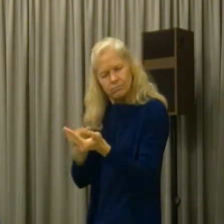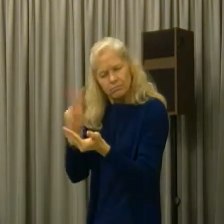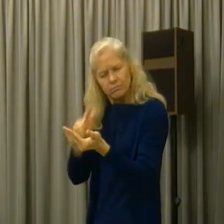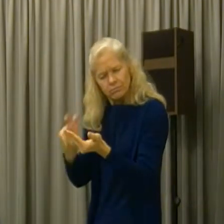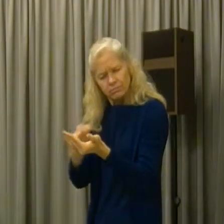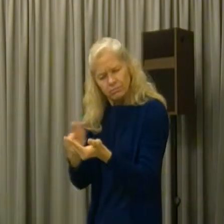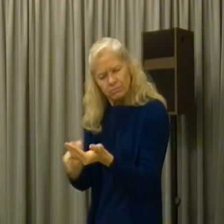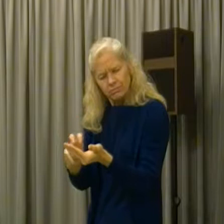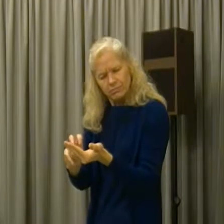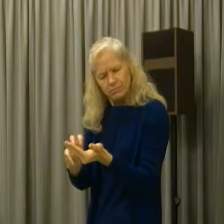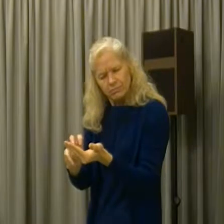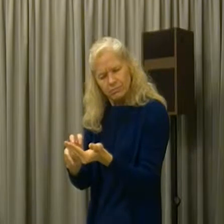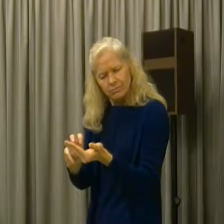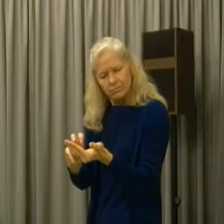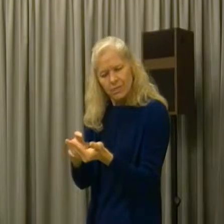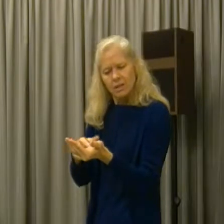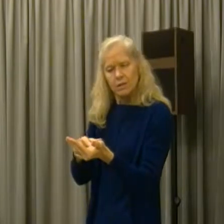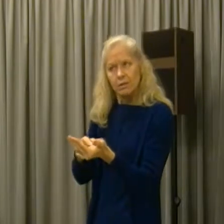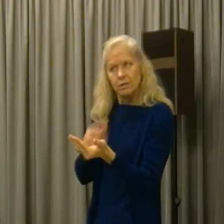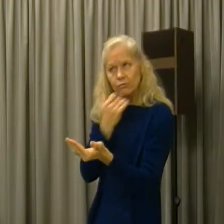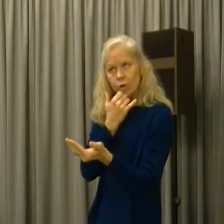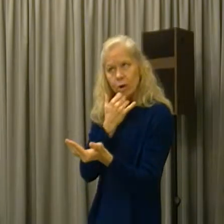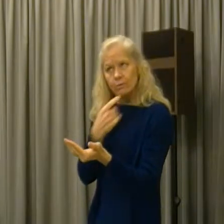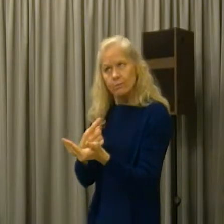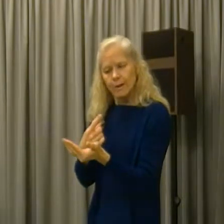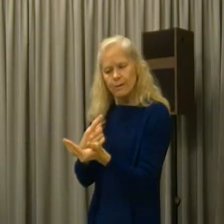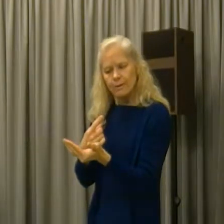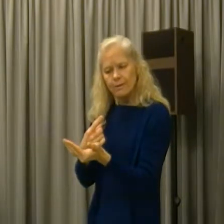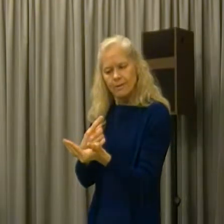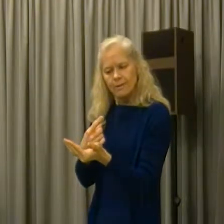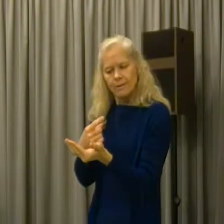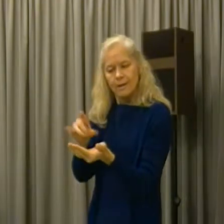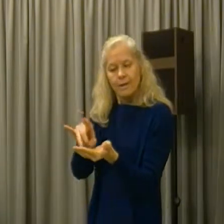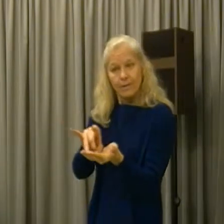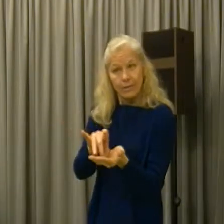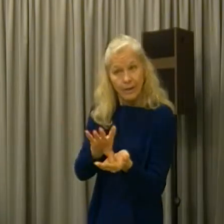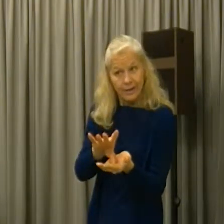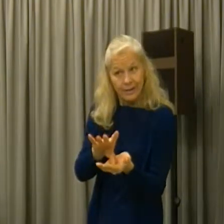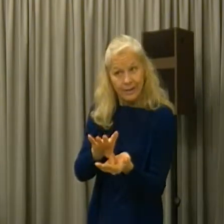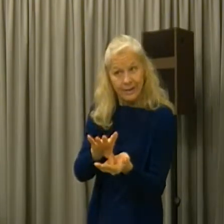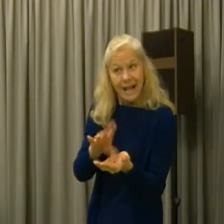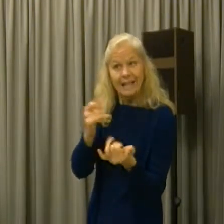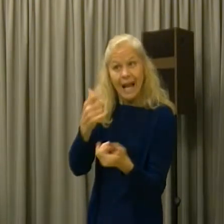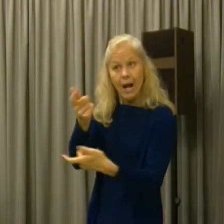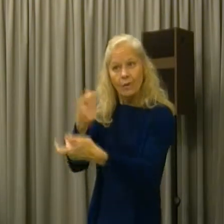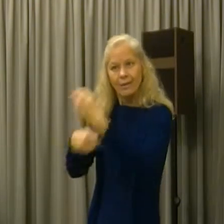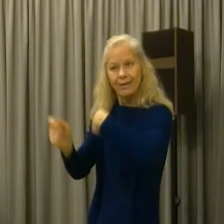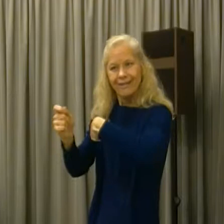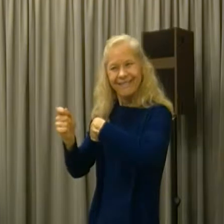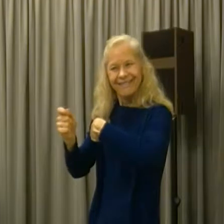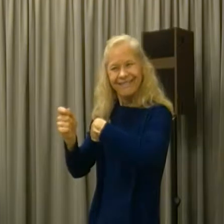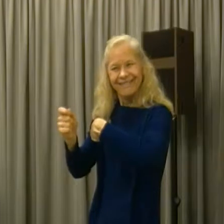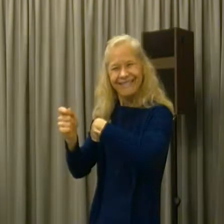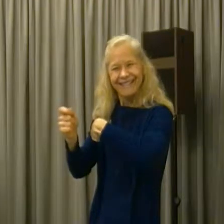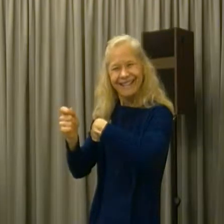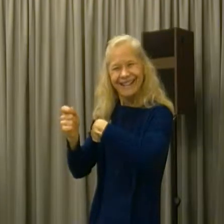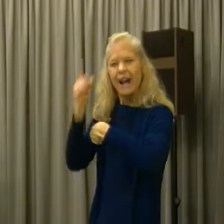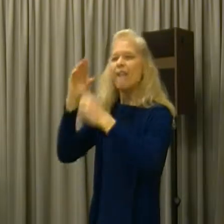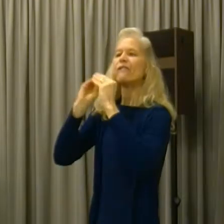You see, I can give by faith because my God says what? Give, and it shall be given unto you. Good measure, pressed down, shaken together,